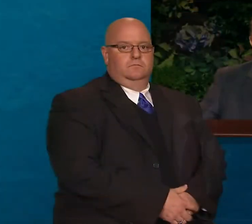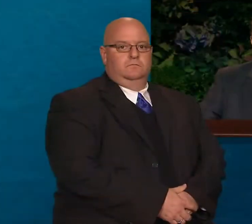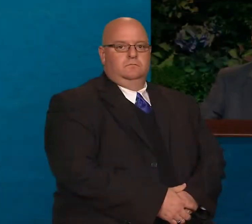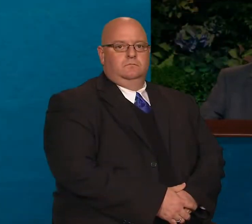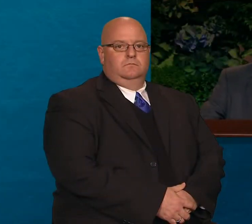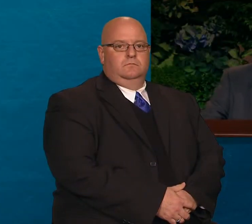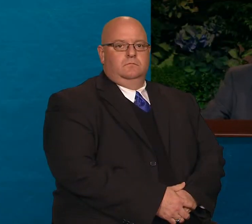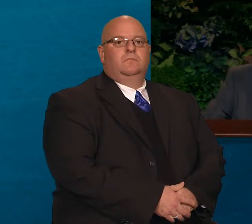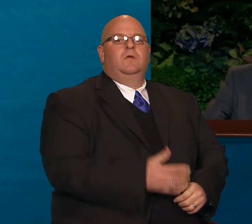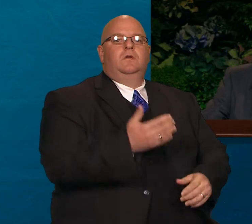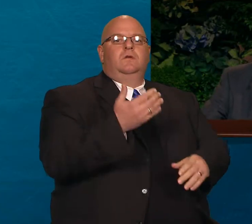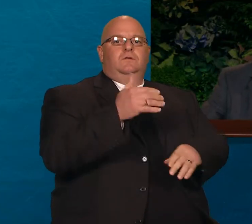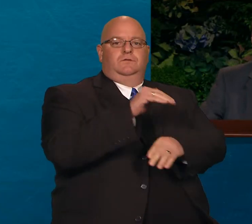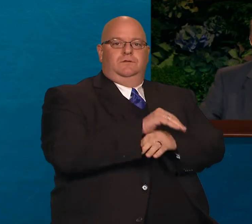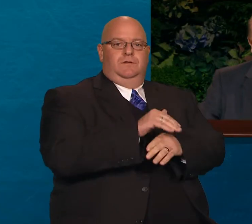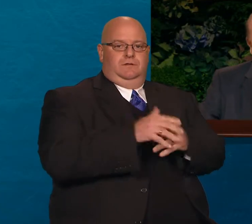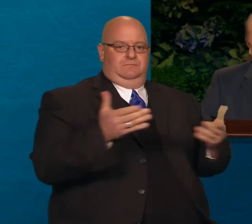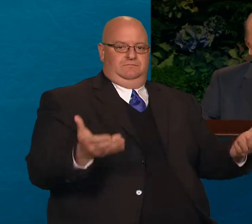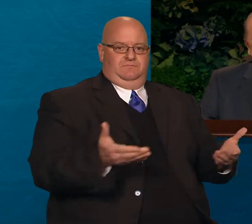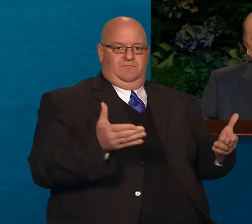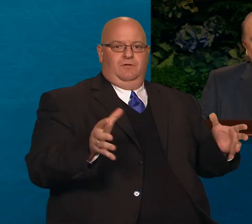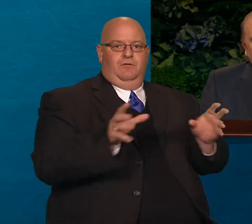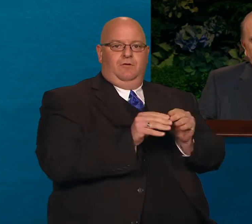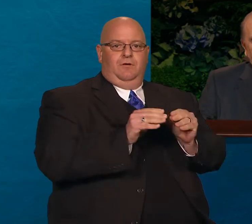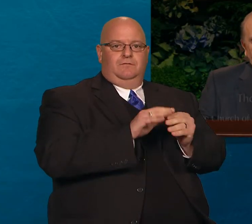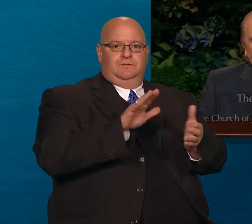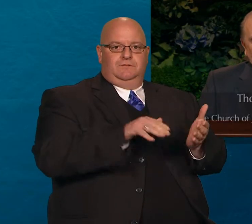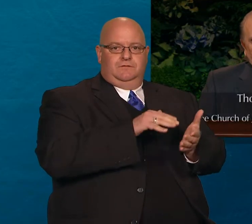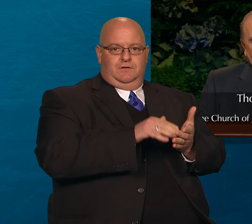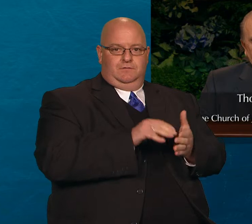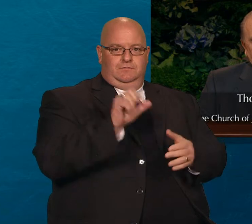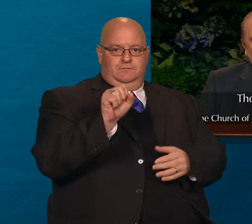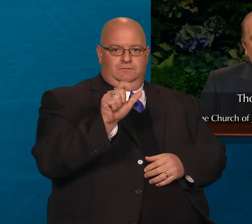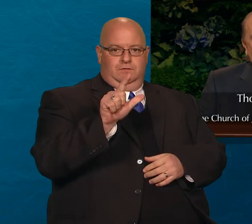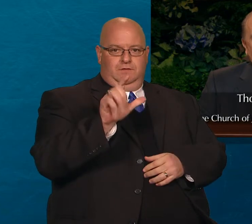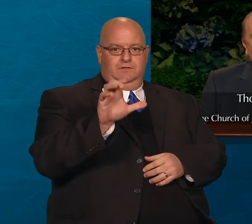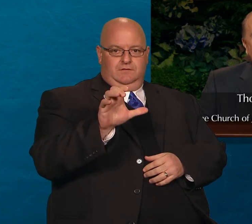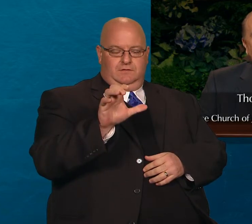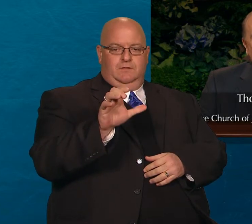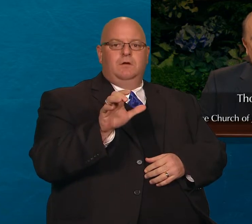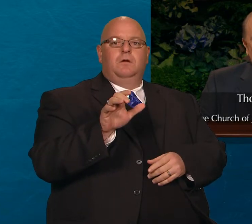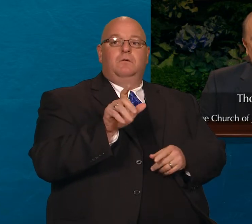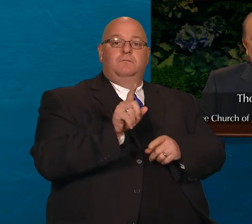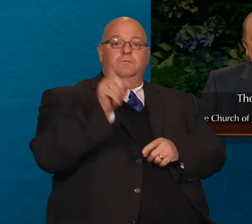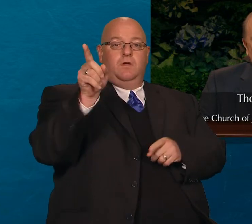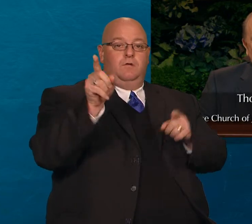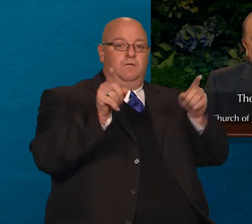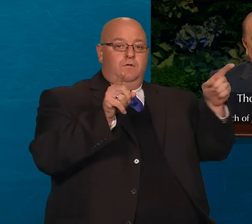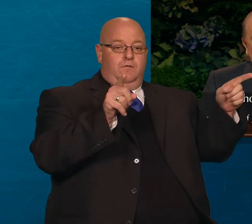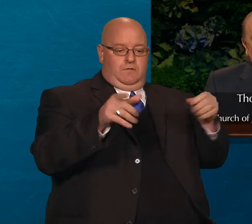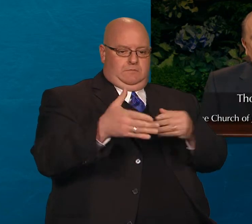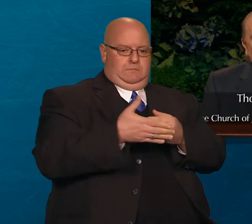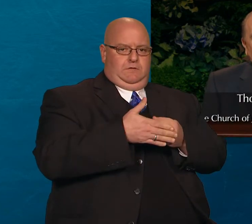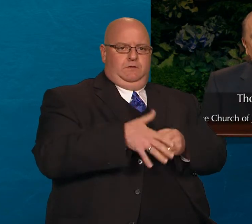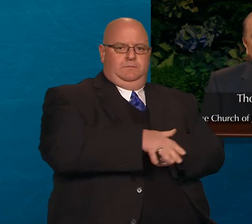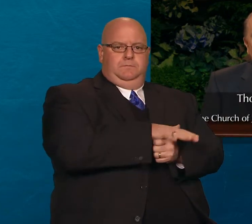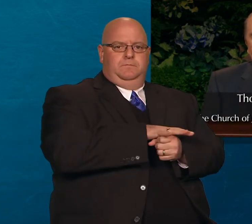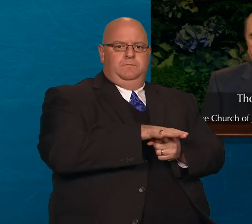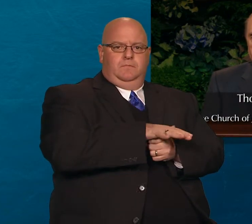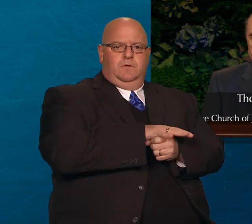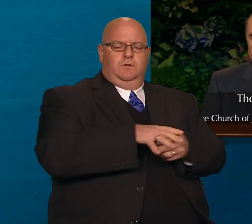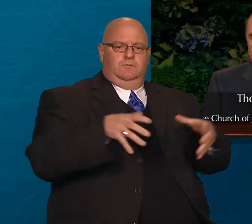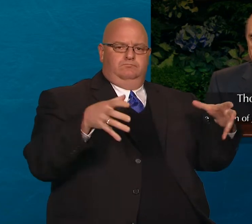Tonight, in the conference center in Salt Lake City, and in locations far and near, are assembled